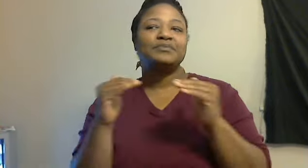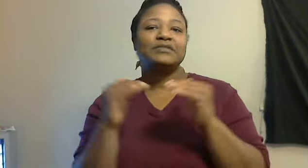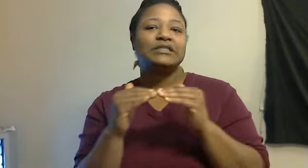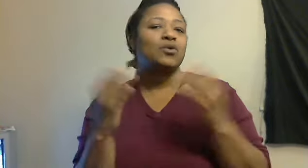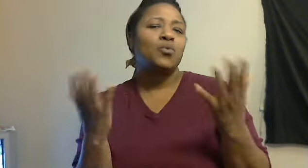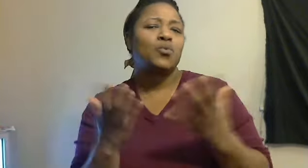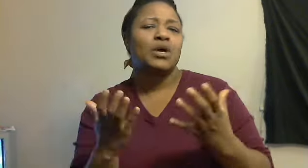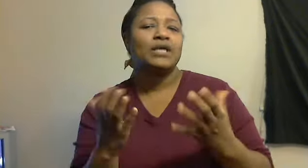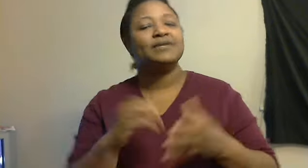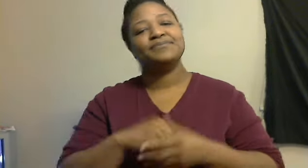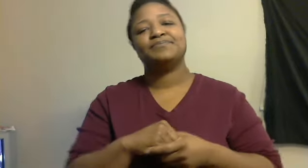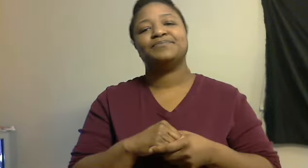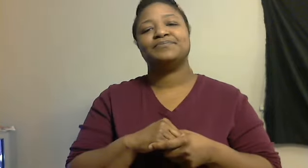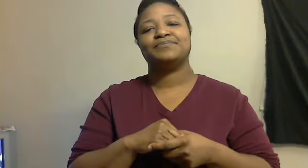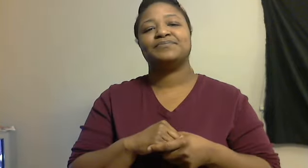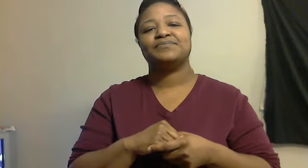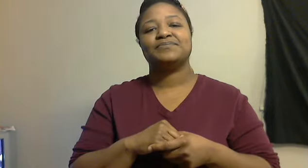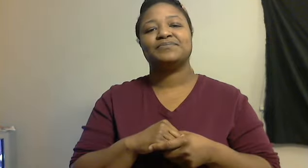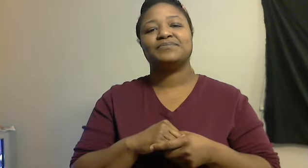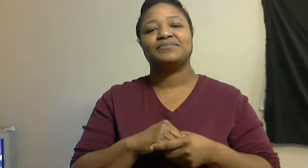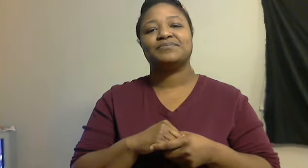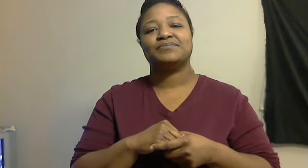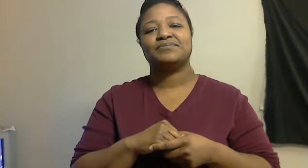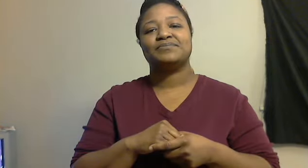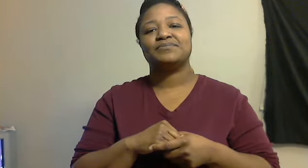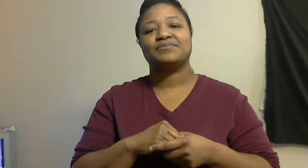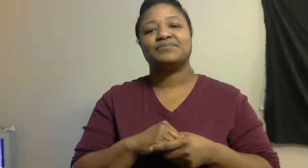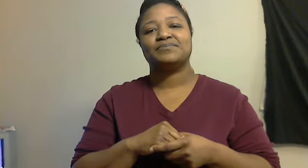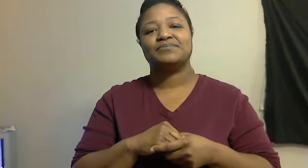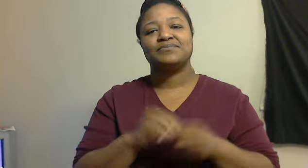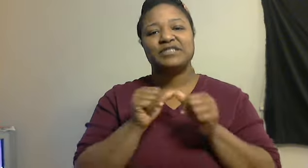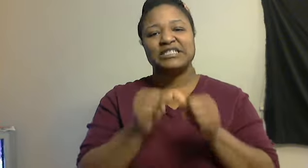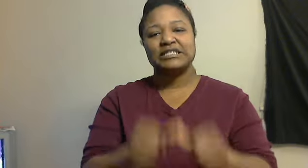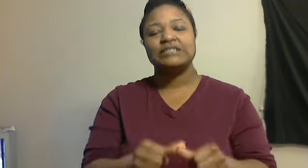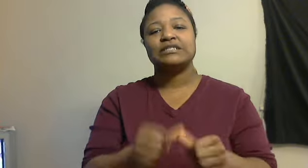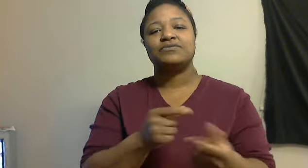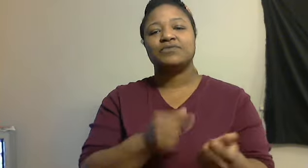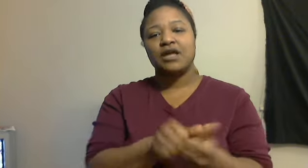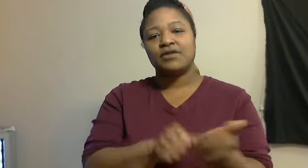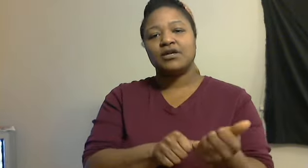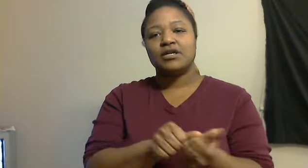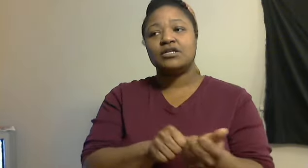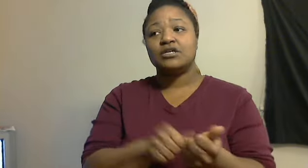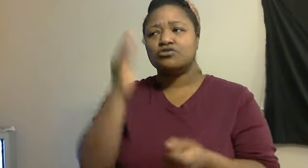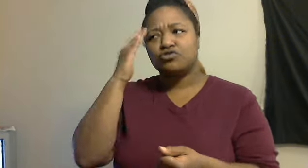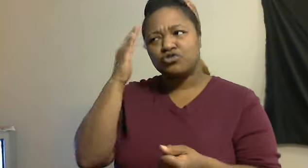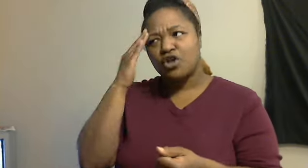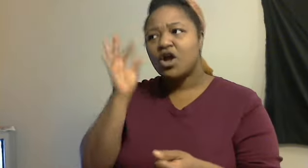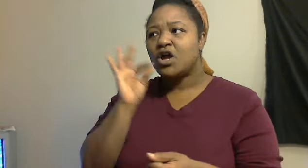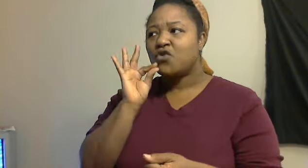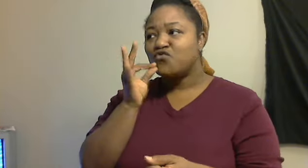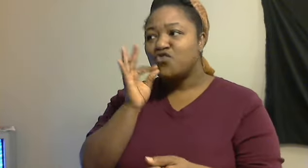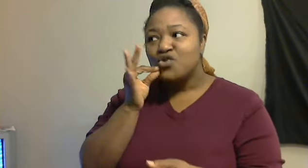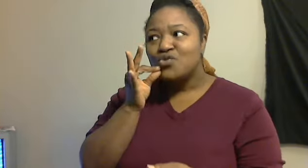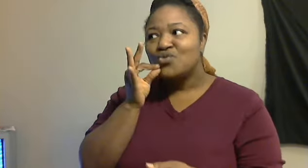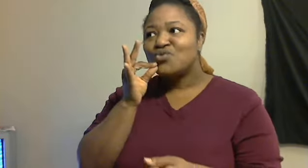with the avocados. And in case you don't know what an avocado is, it's actually a very delicious fruit. It's actually the fattiest of all the